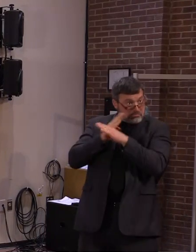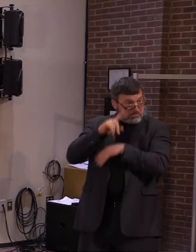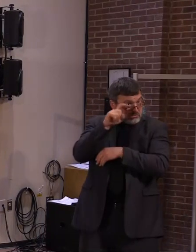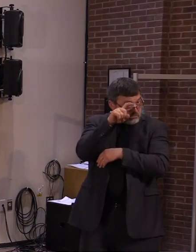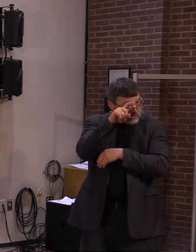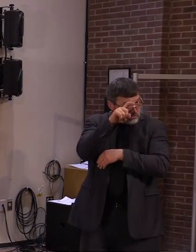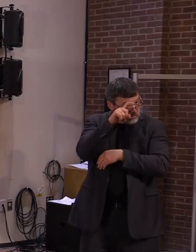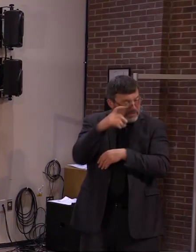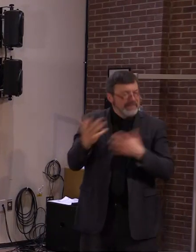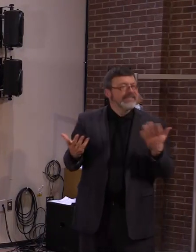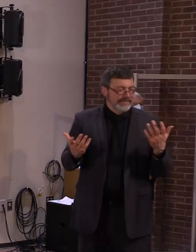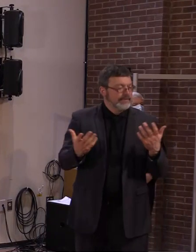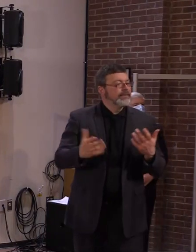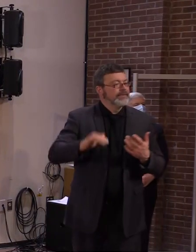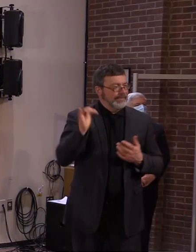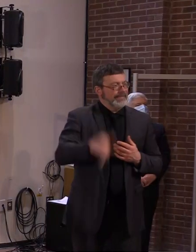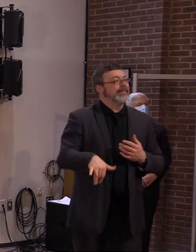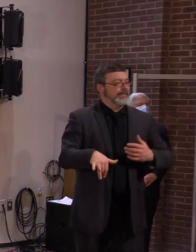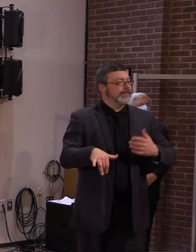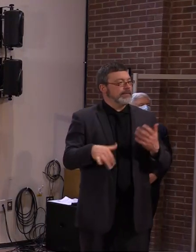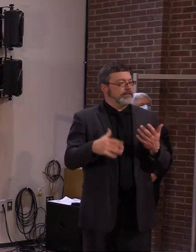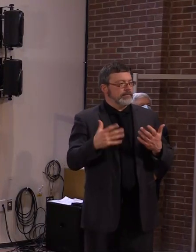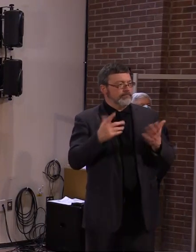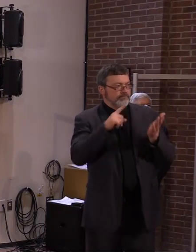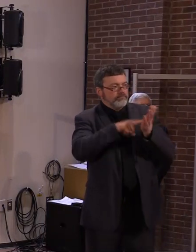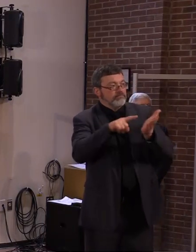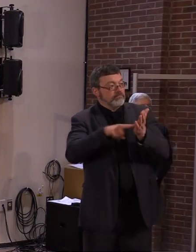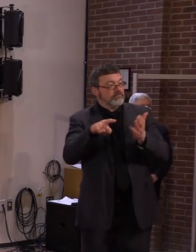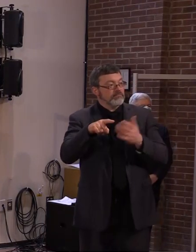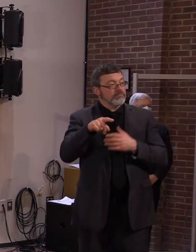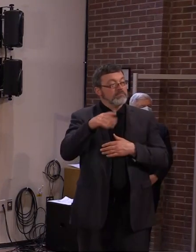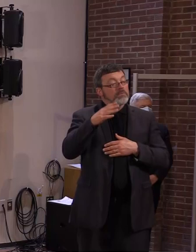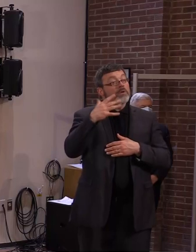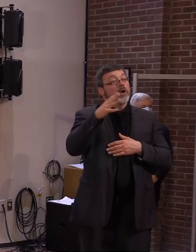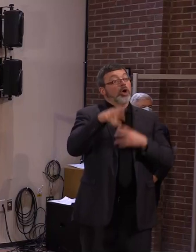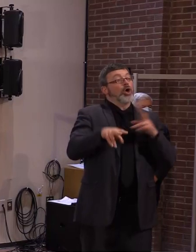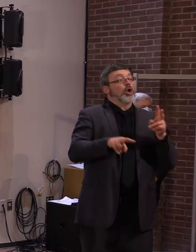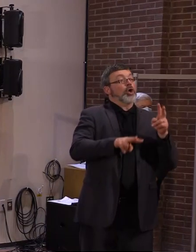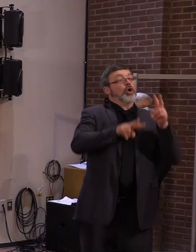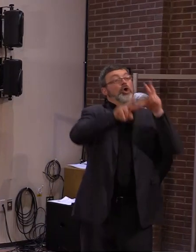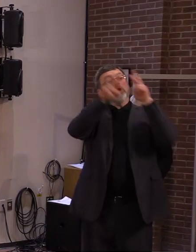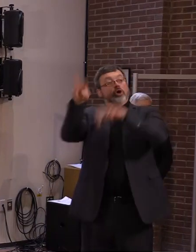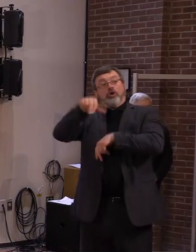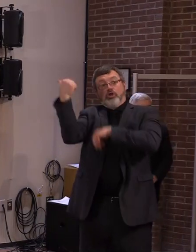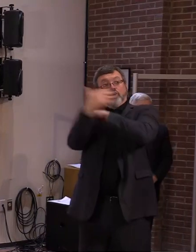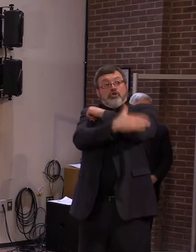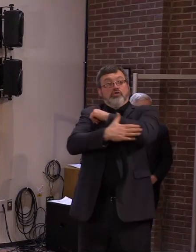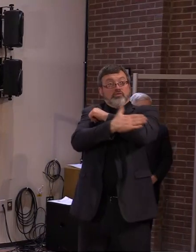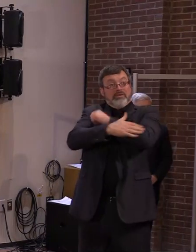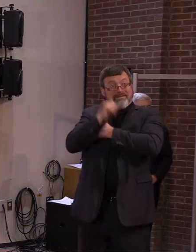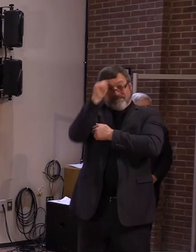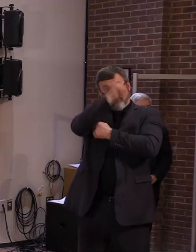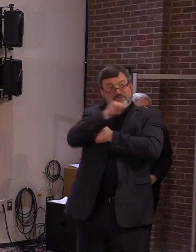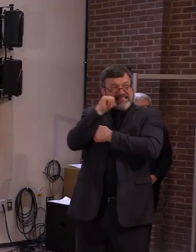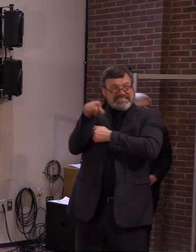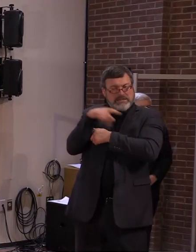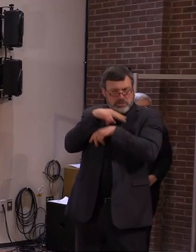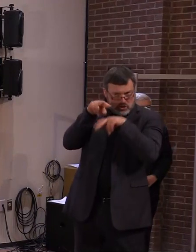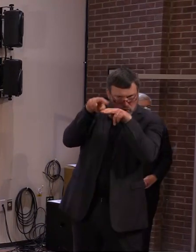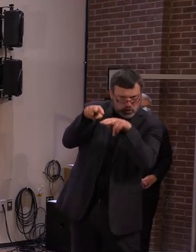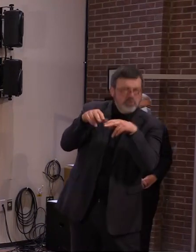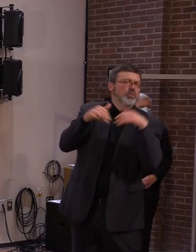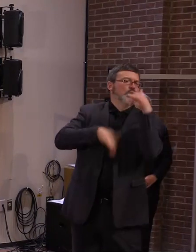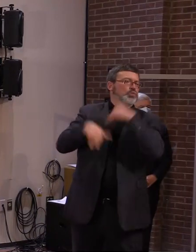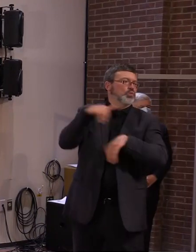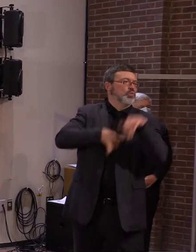information regarding the severity coming out of Africa, and some even more fascinating information on Omicron